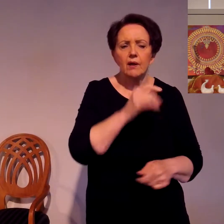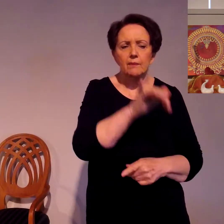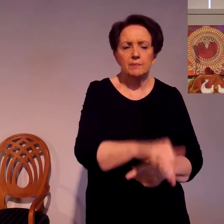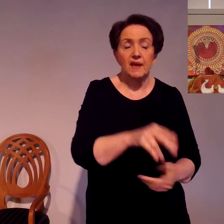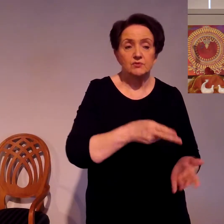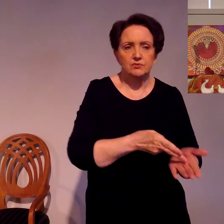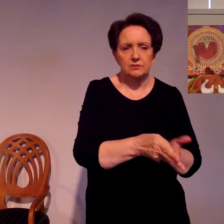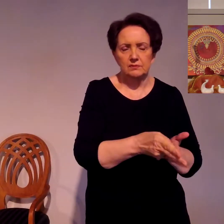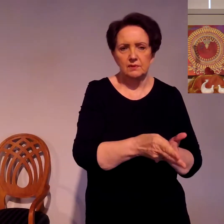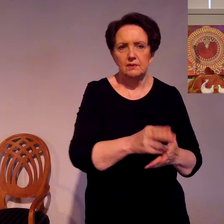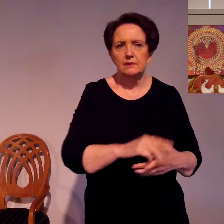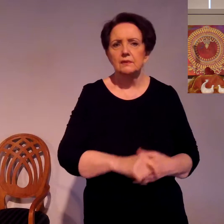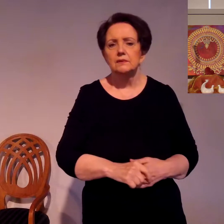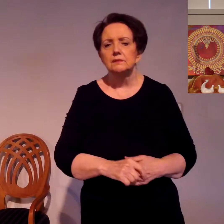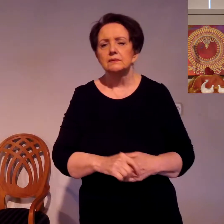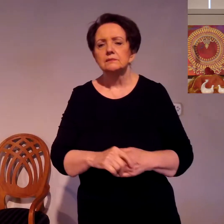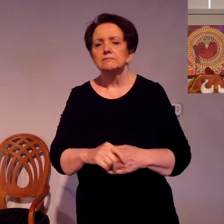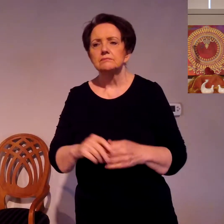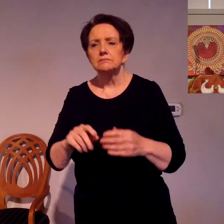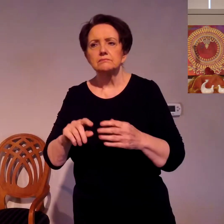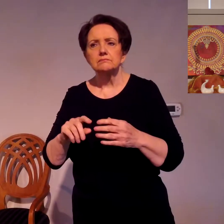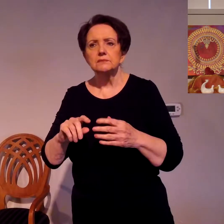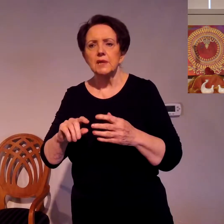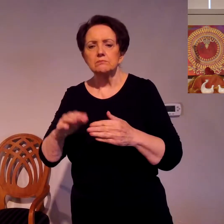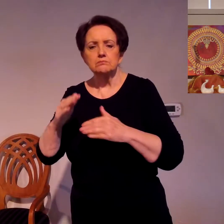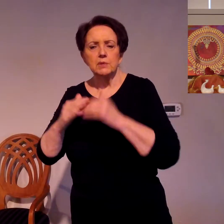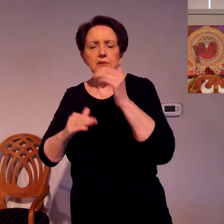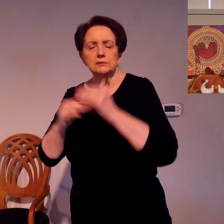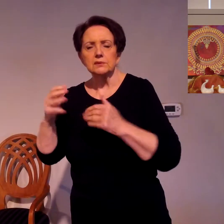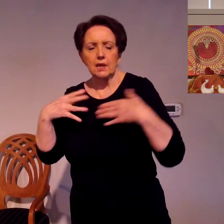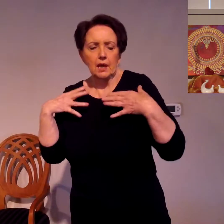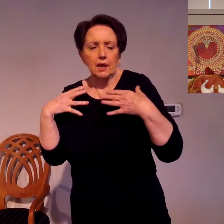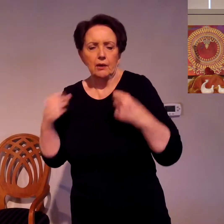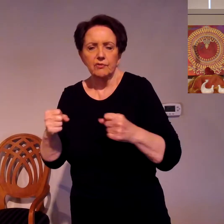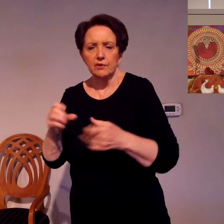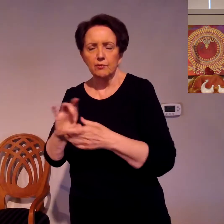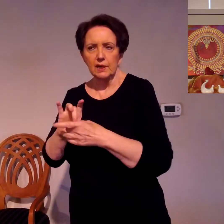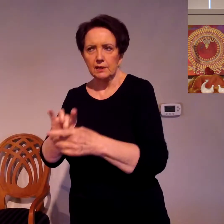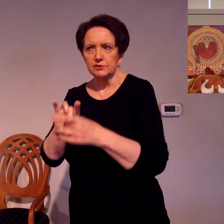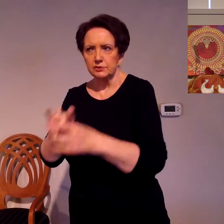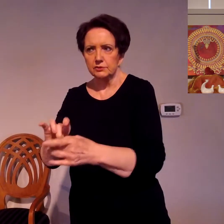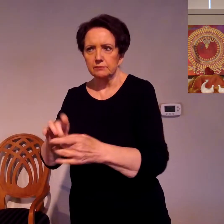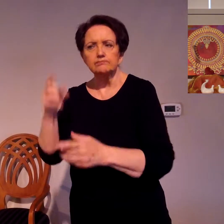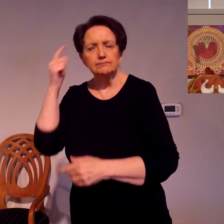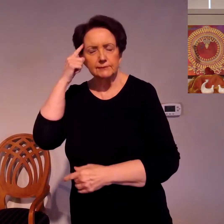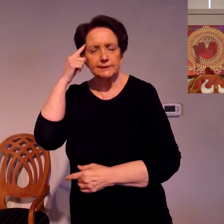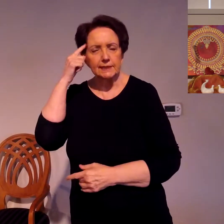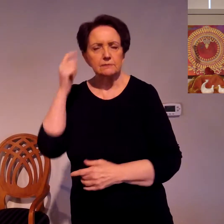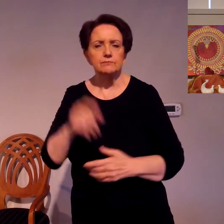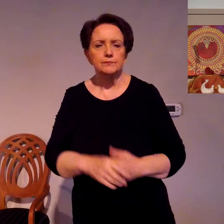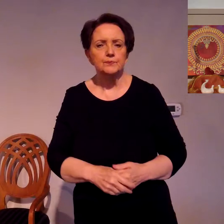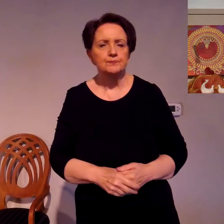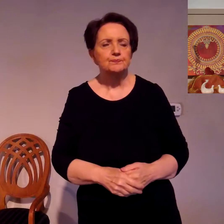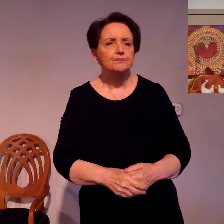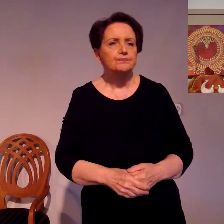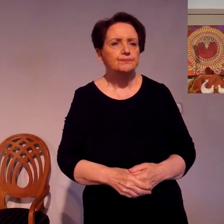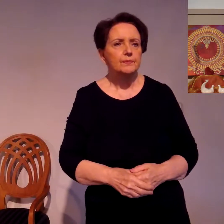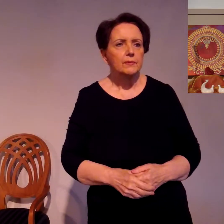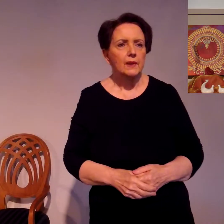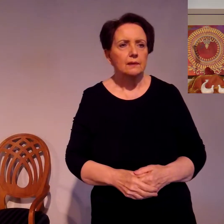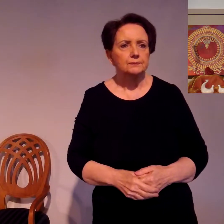begins to build this healthy, happy, sane relationship that we want to have.